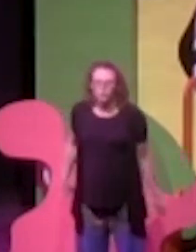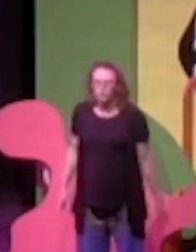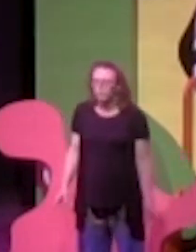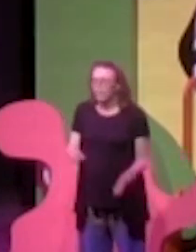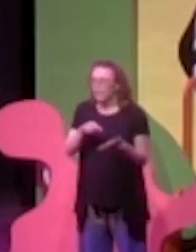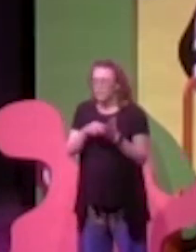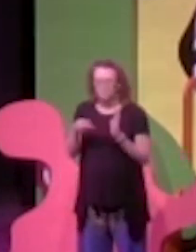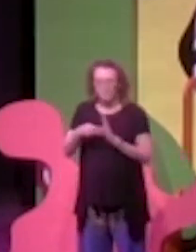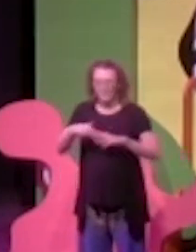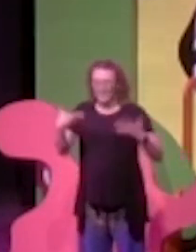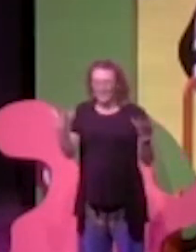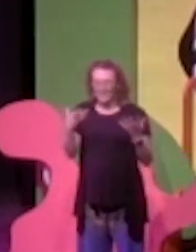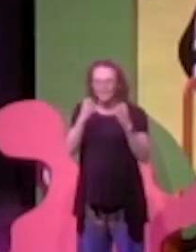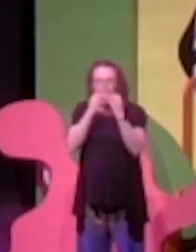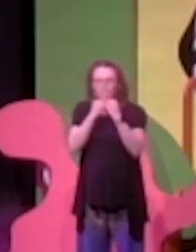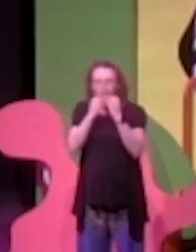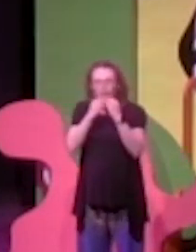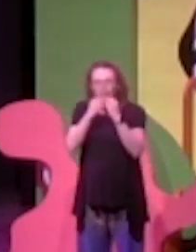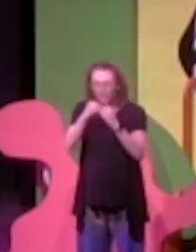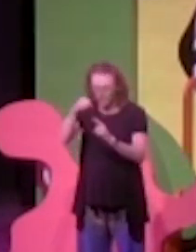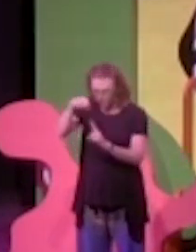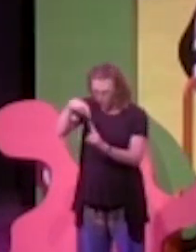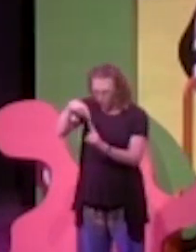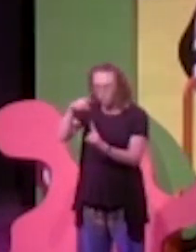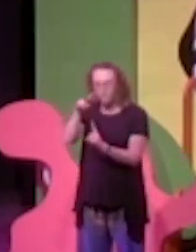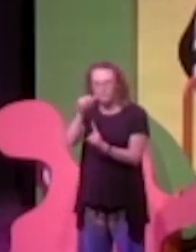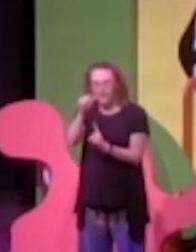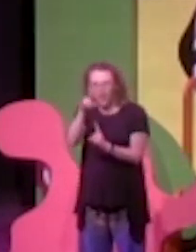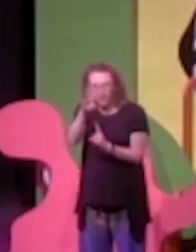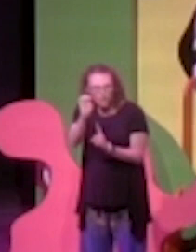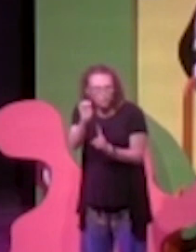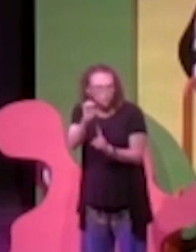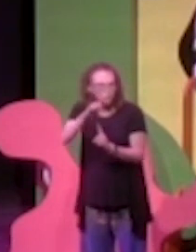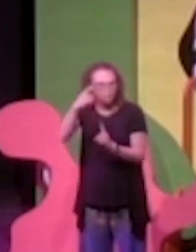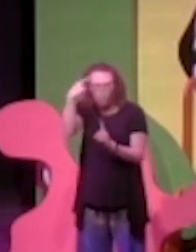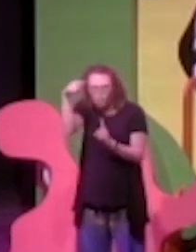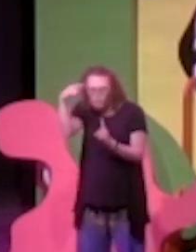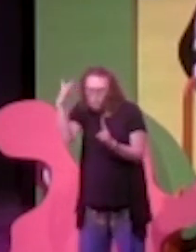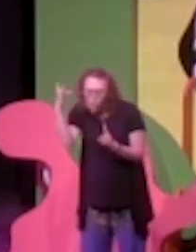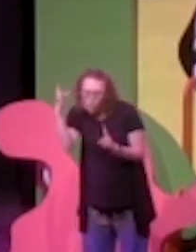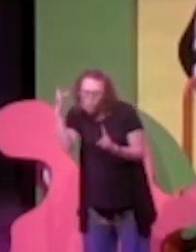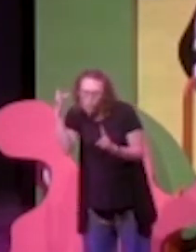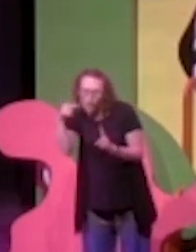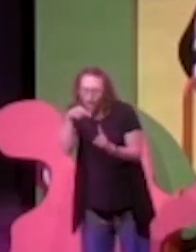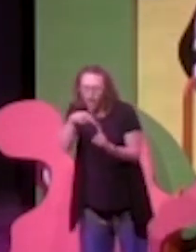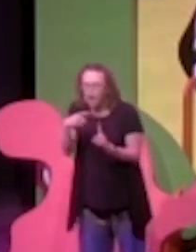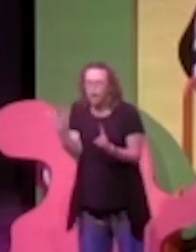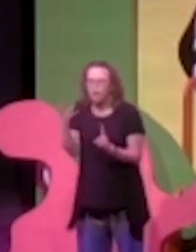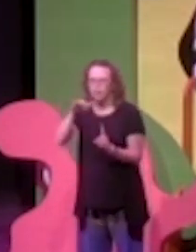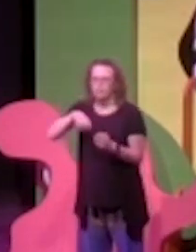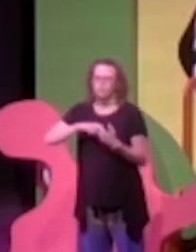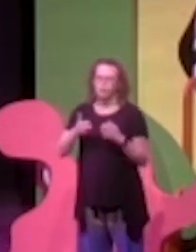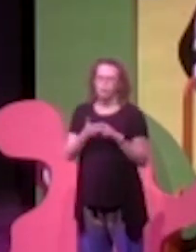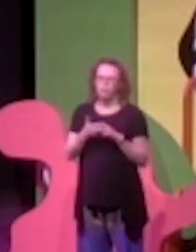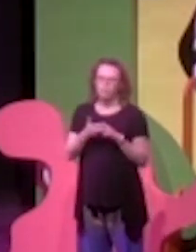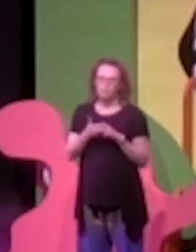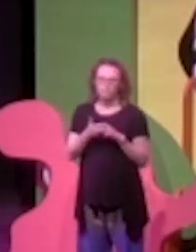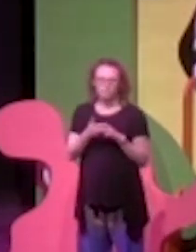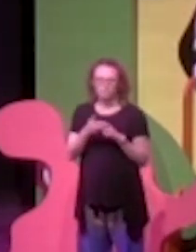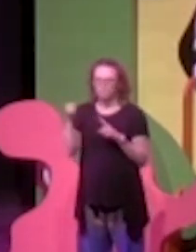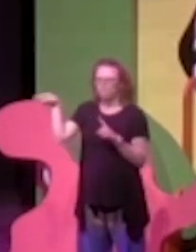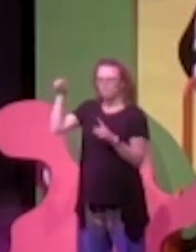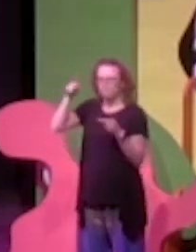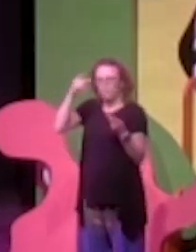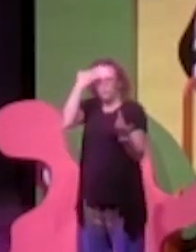values problem in terms of, are we really valuing culture, are we valuing arts, are we valuing